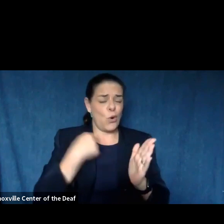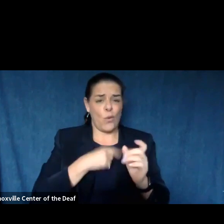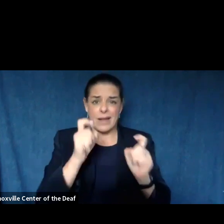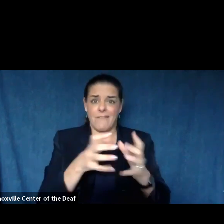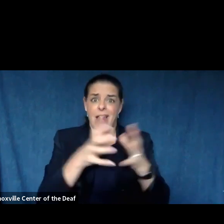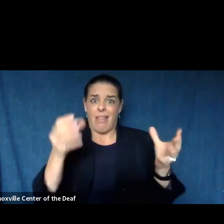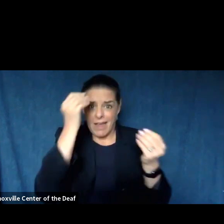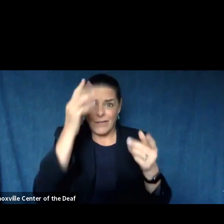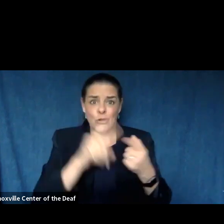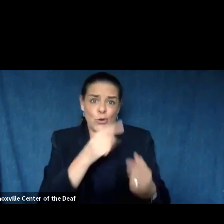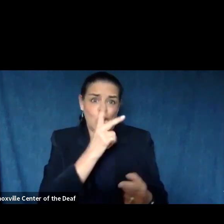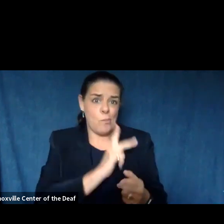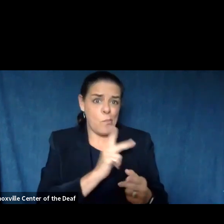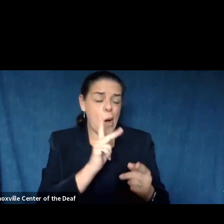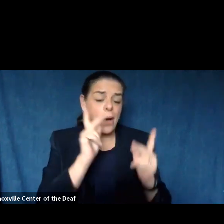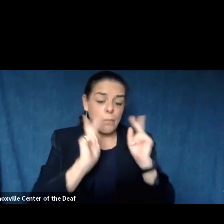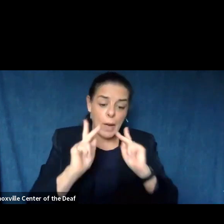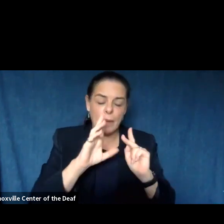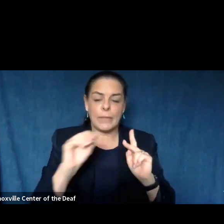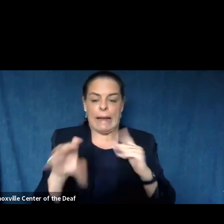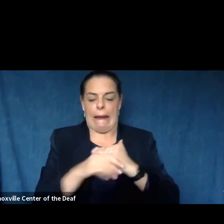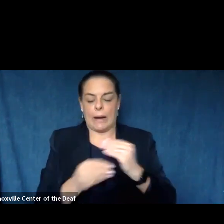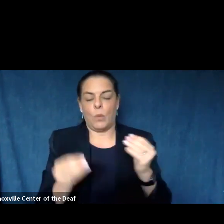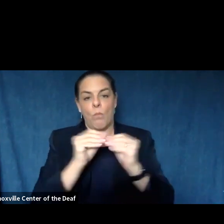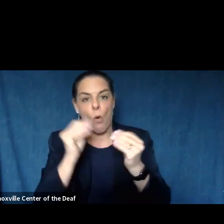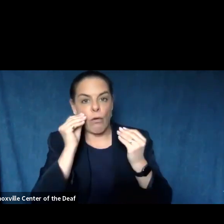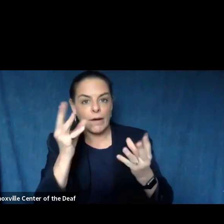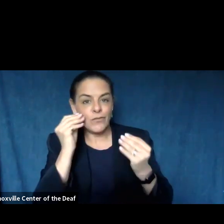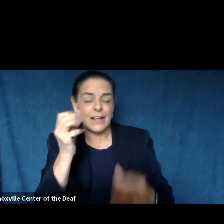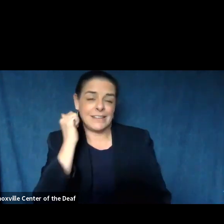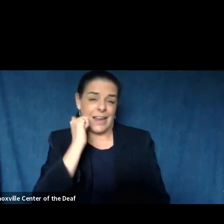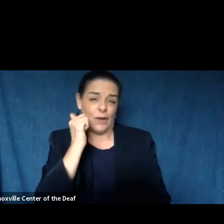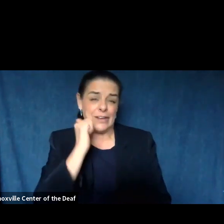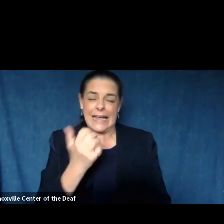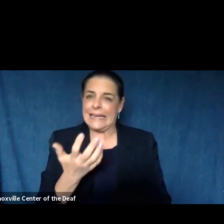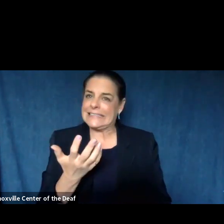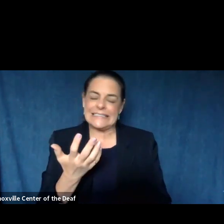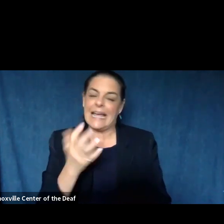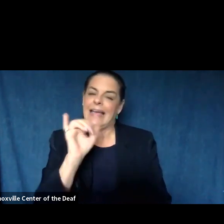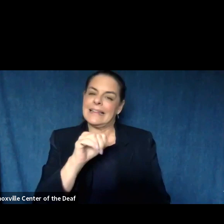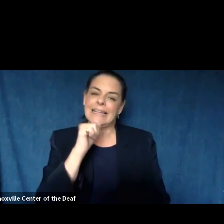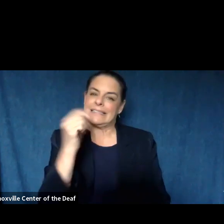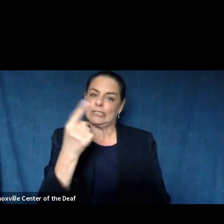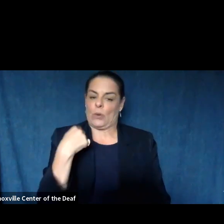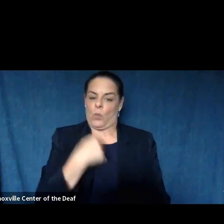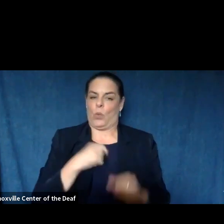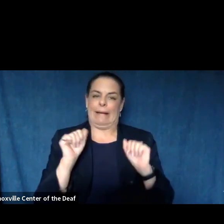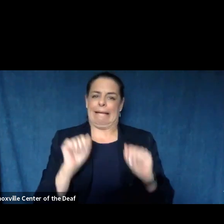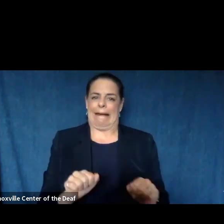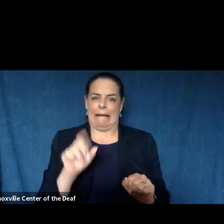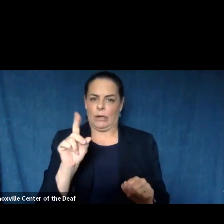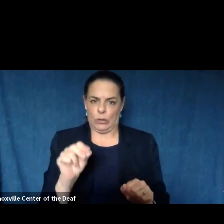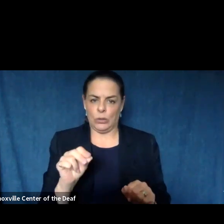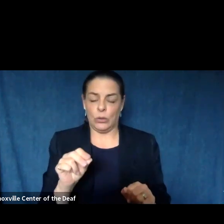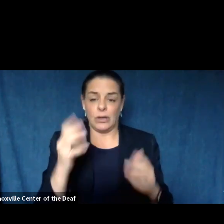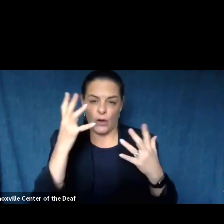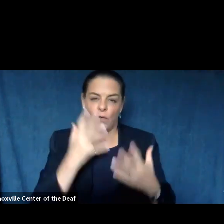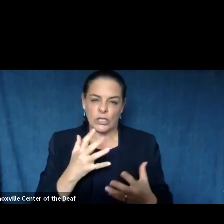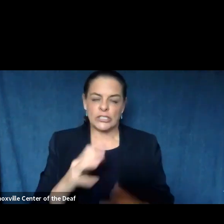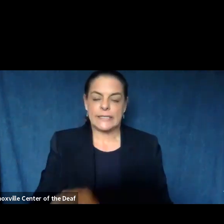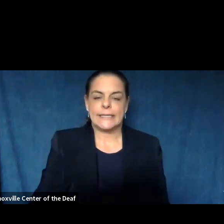and adding more data to be updated daily is really not something we currently have the capacity to do,